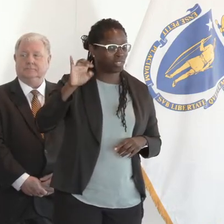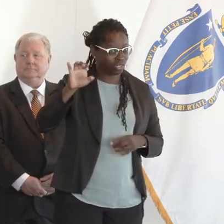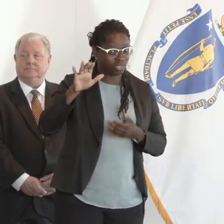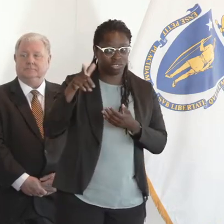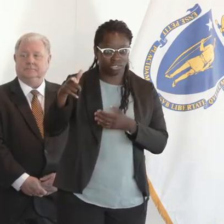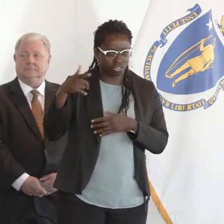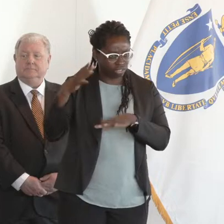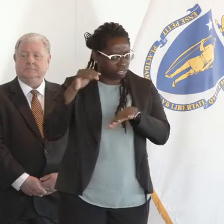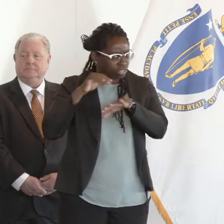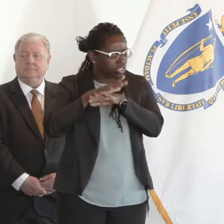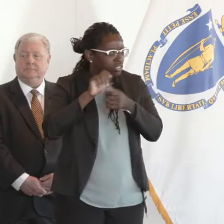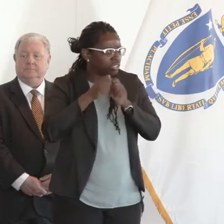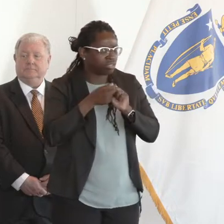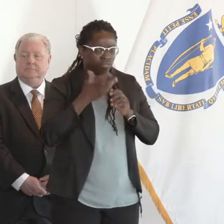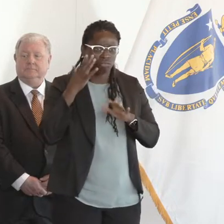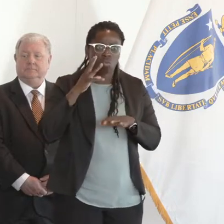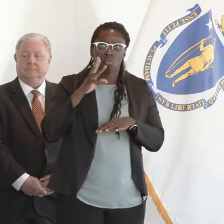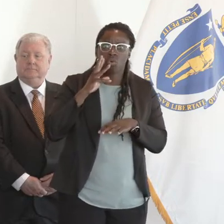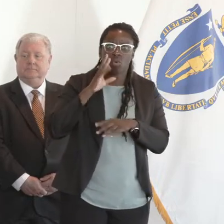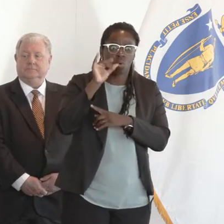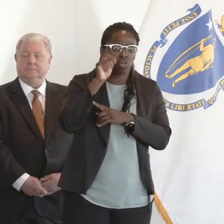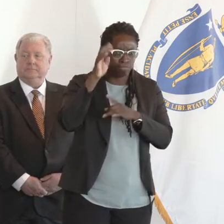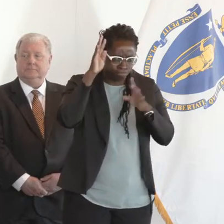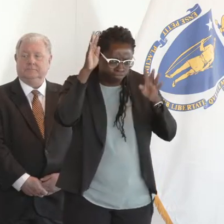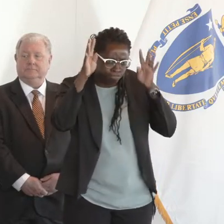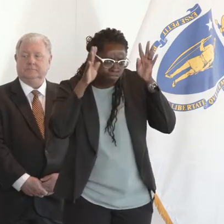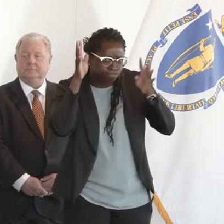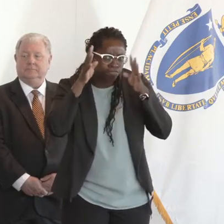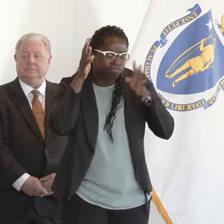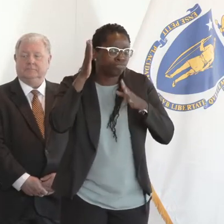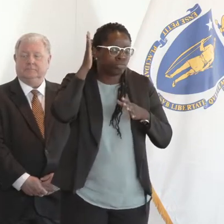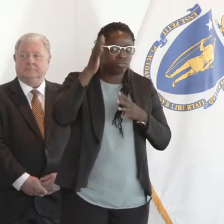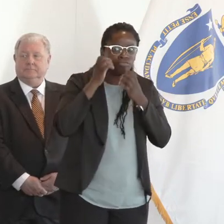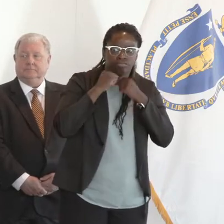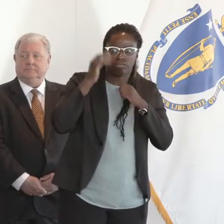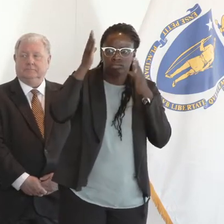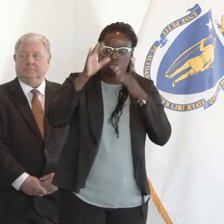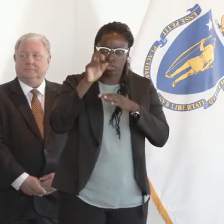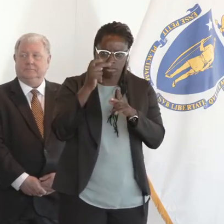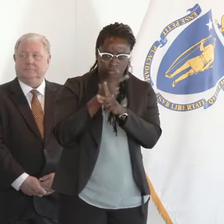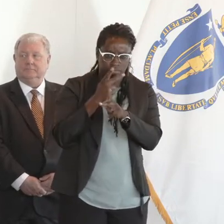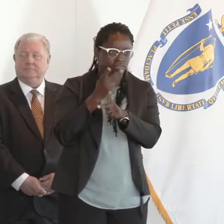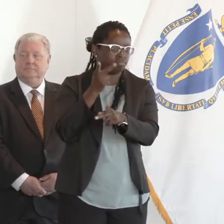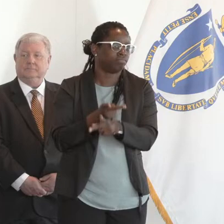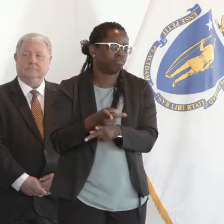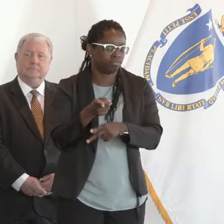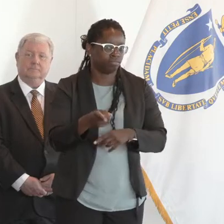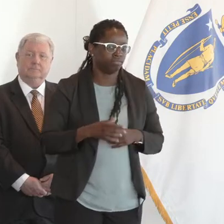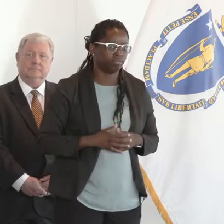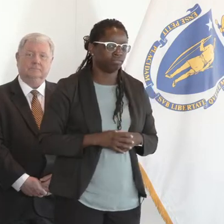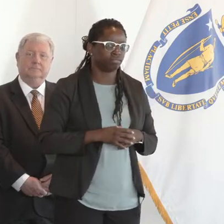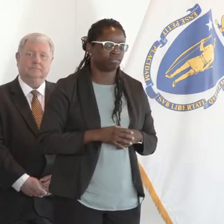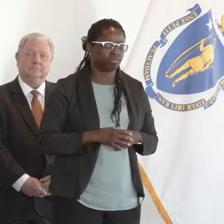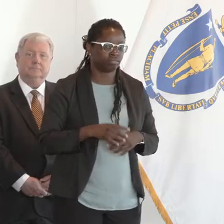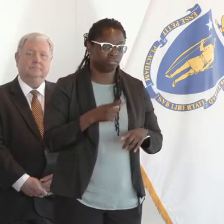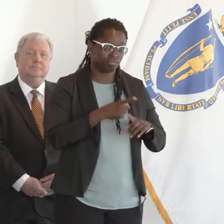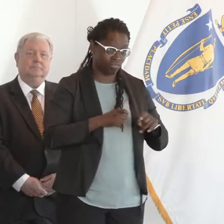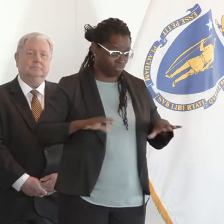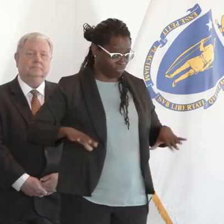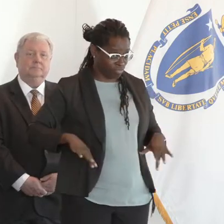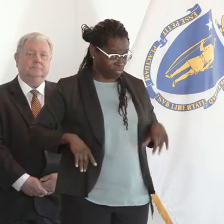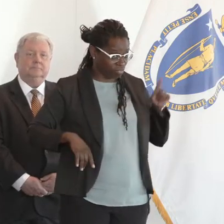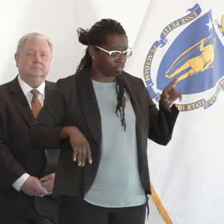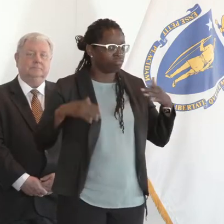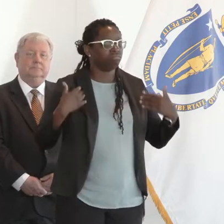leaders of the future, and you're to be commended. As Premier of Newfoundland and Labrador, it's a privilege to join such distinguished groups here